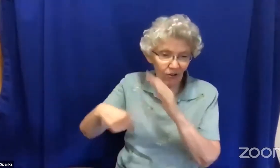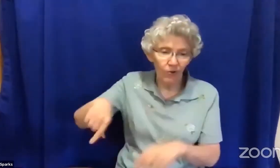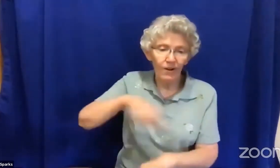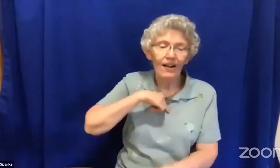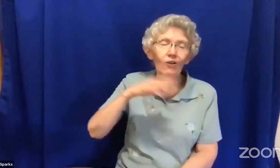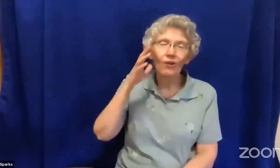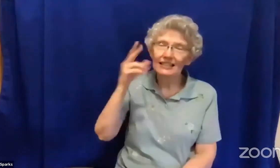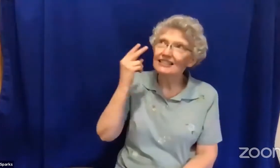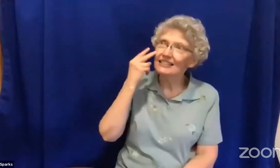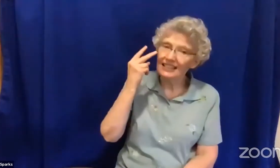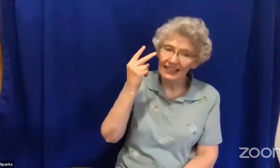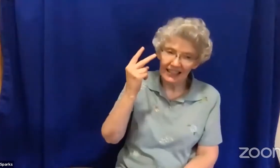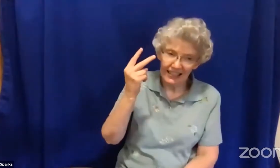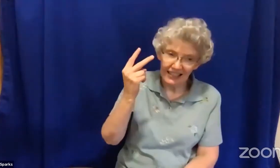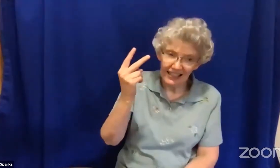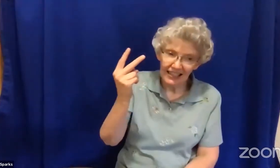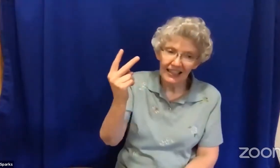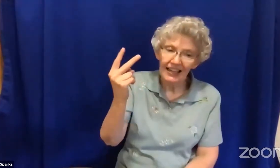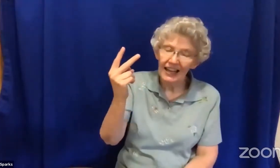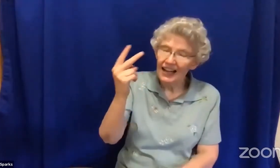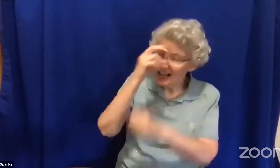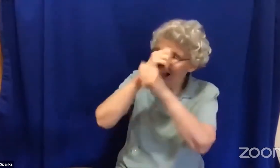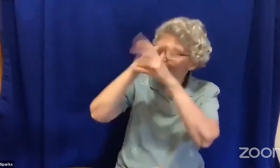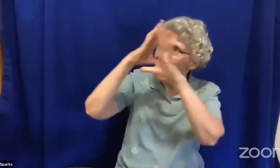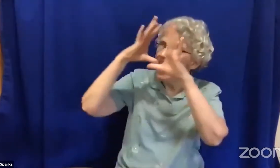Later, we will see him